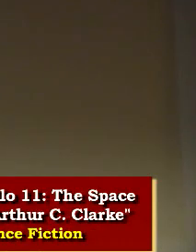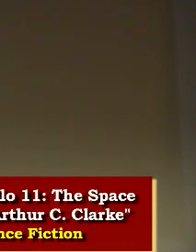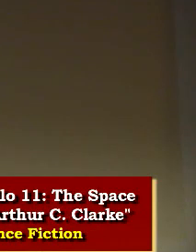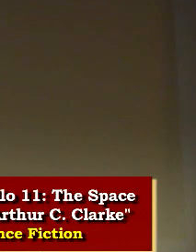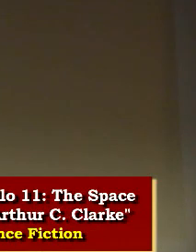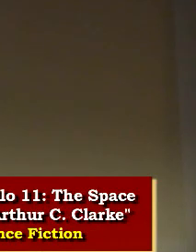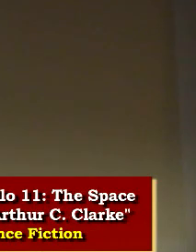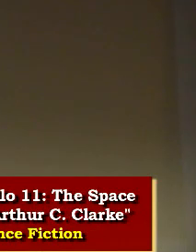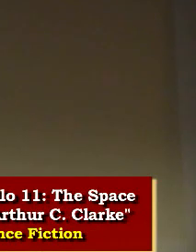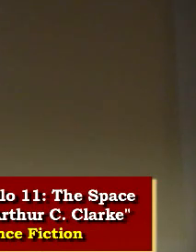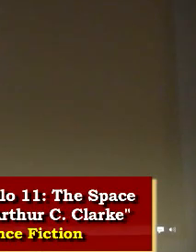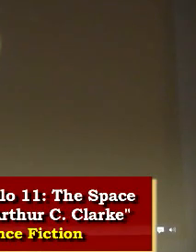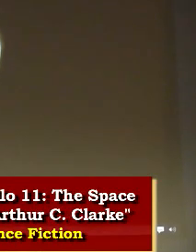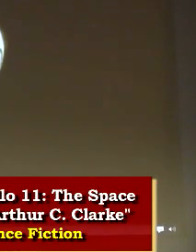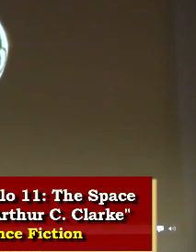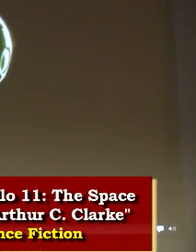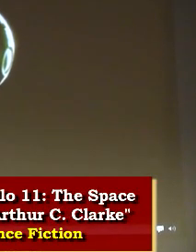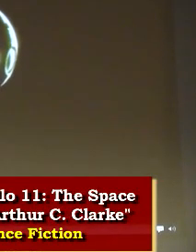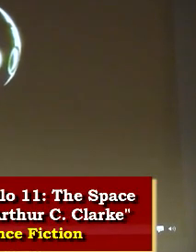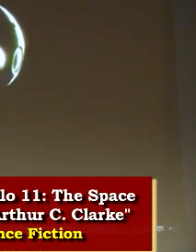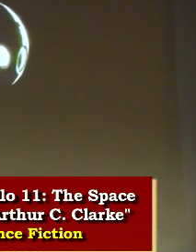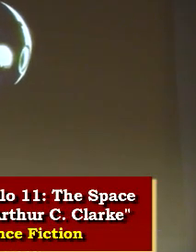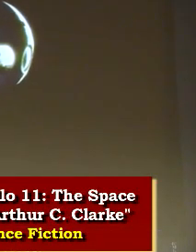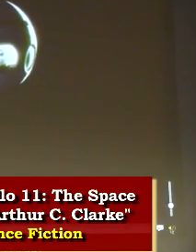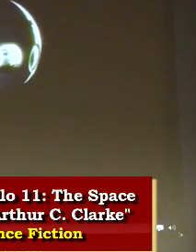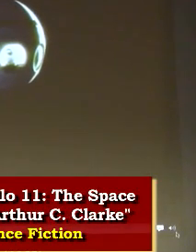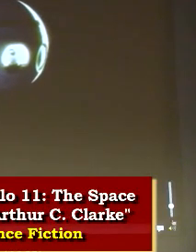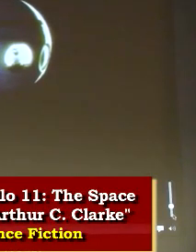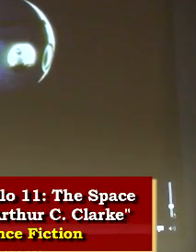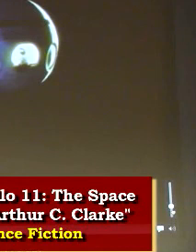And this is where the film becomes a bit trippy.